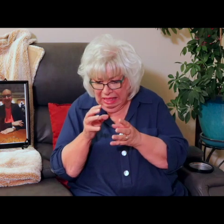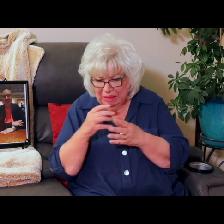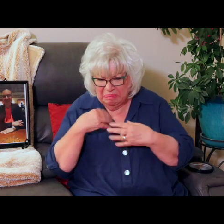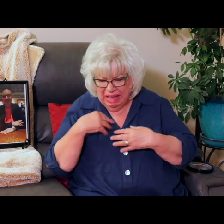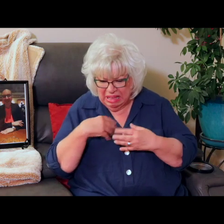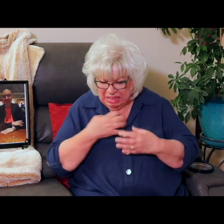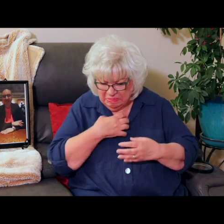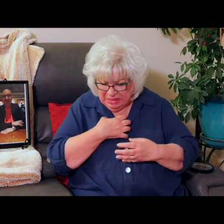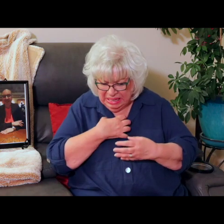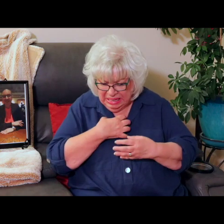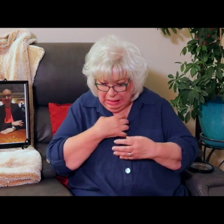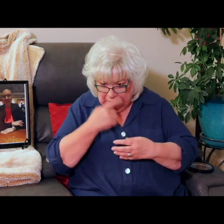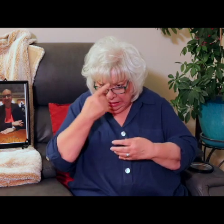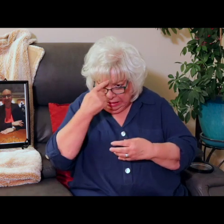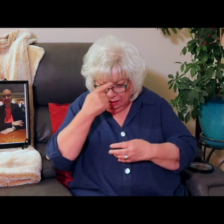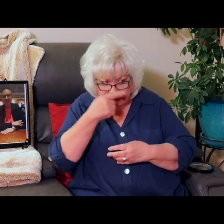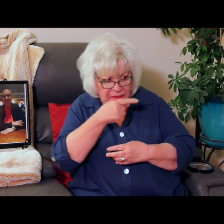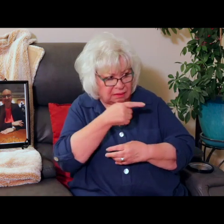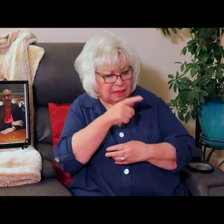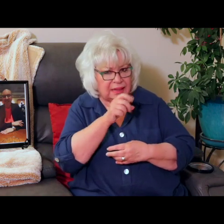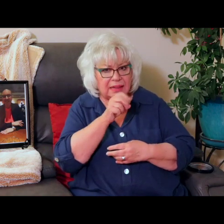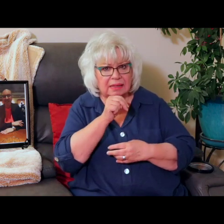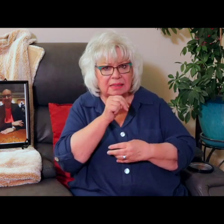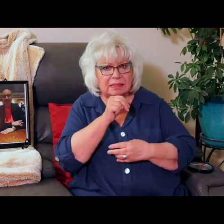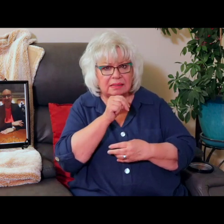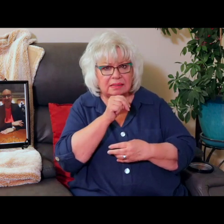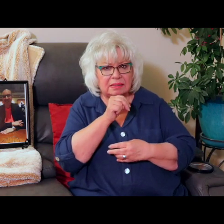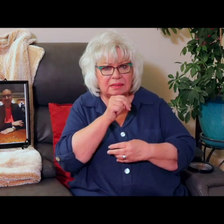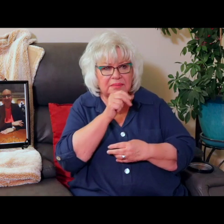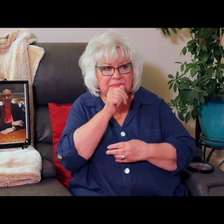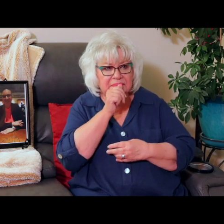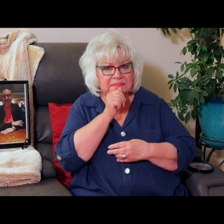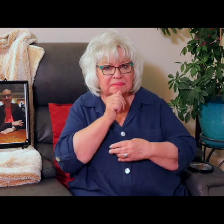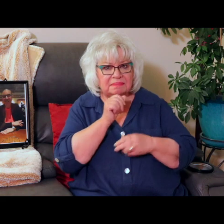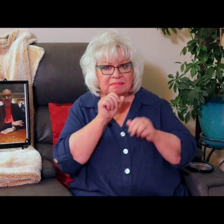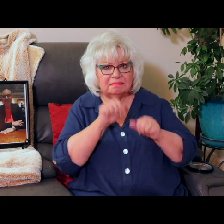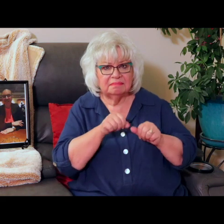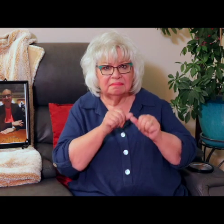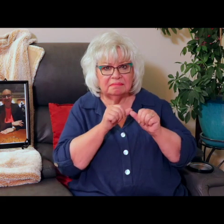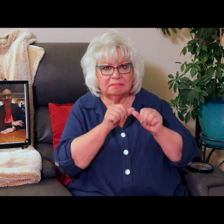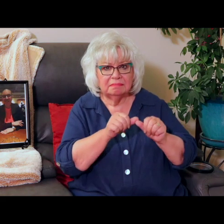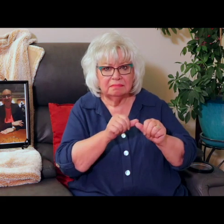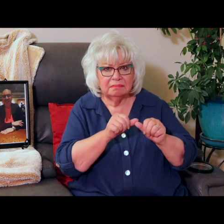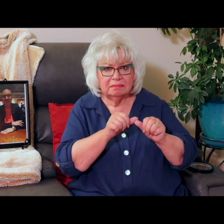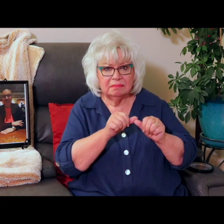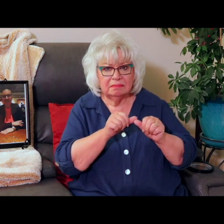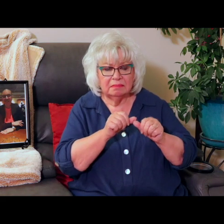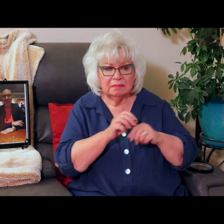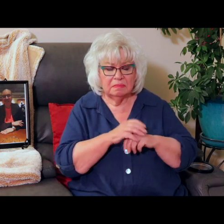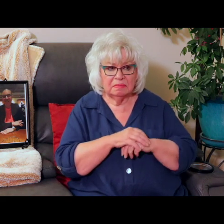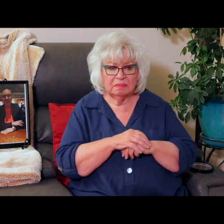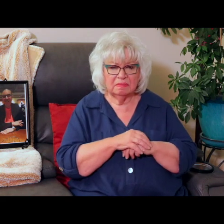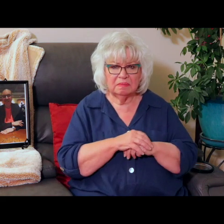illness and they were complaining, and then they'd see what Len was going through and his patience and his